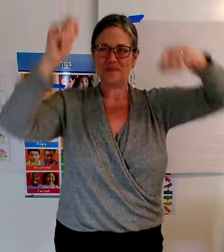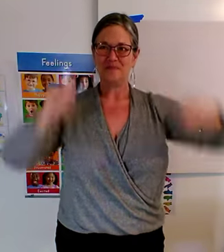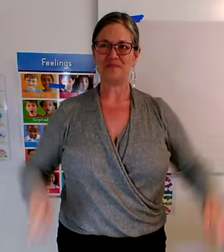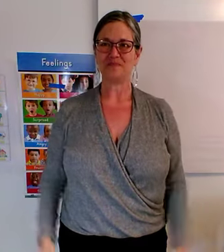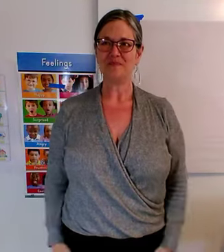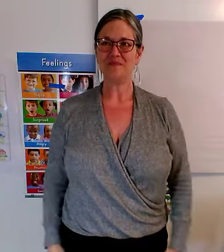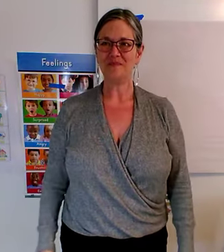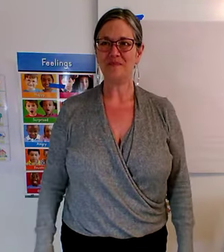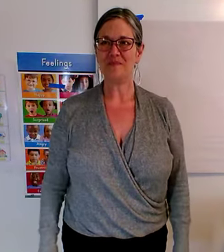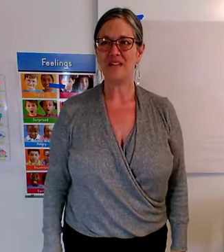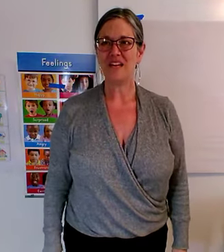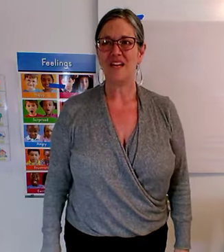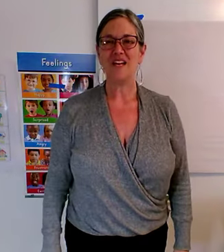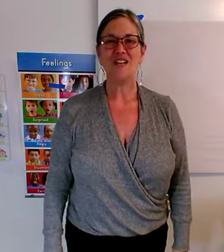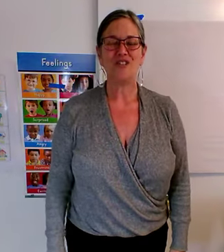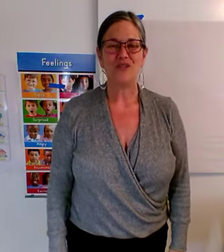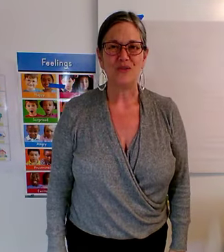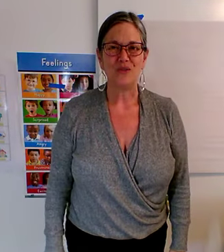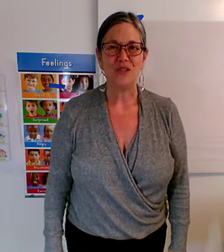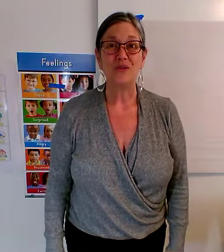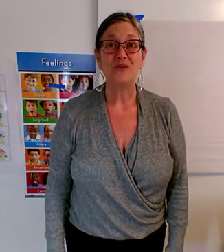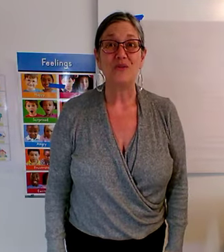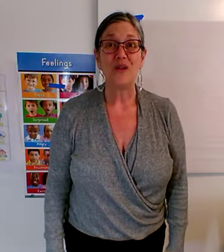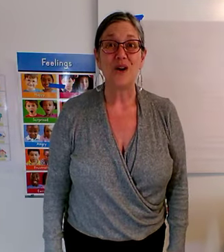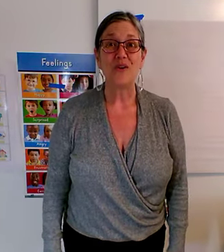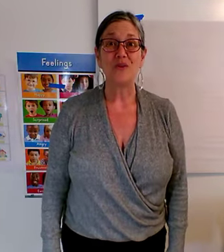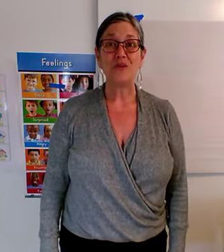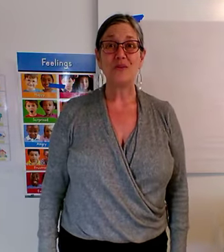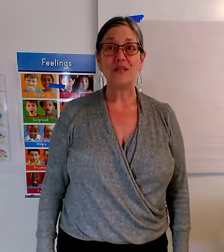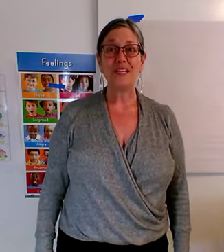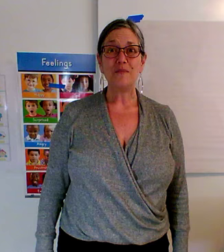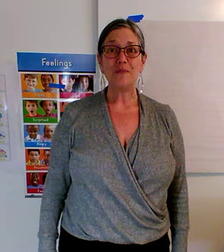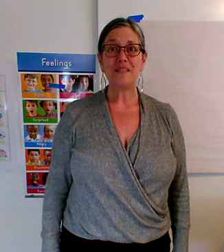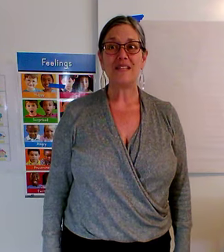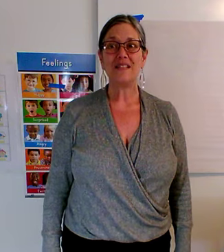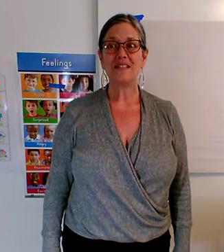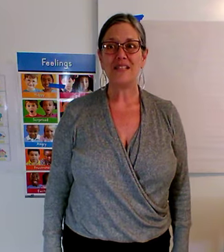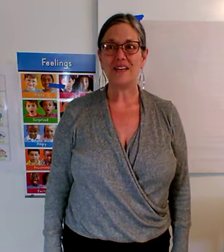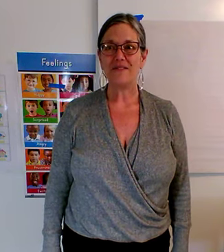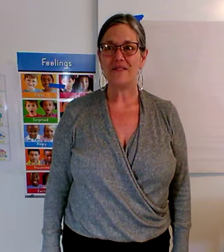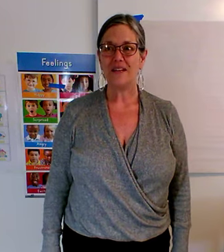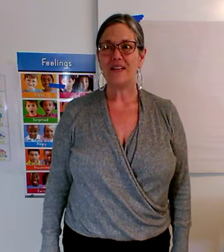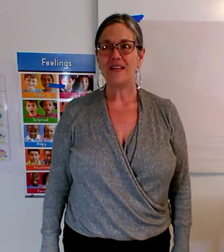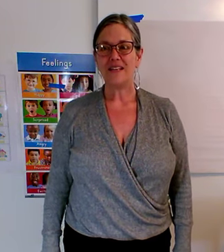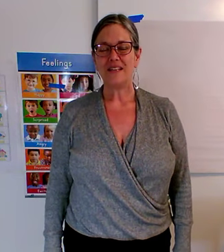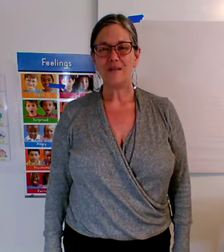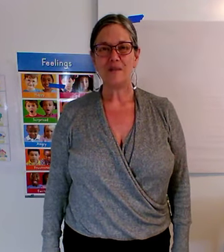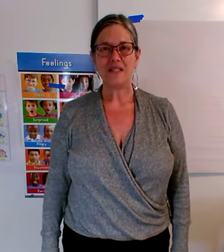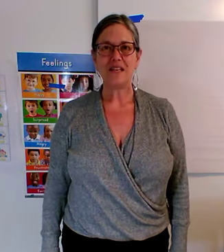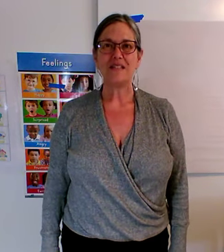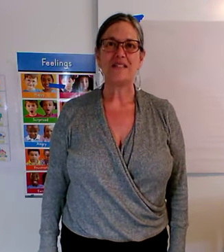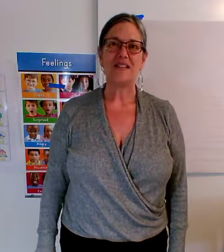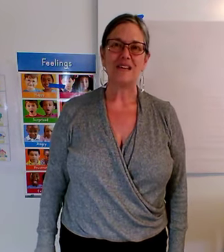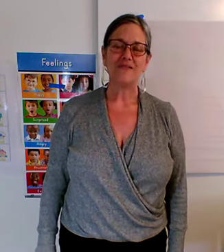Do you know who Keeps us safe, keeps us safe,